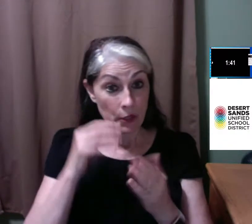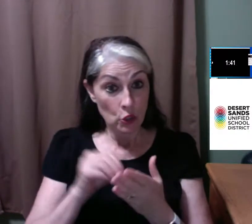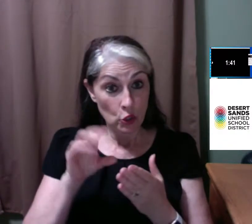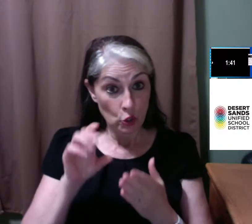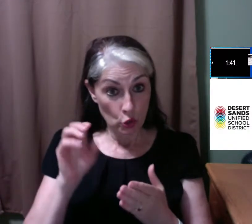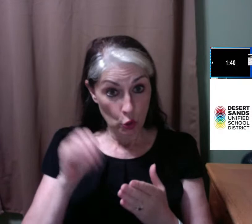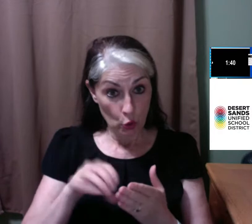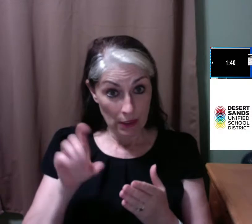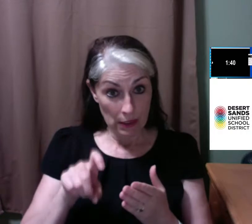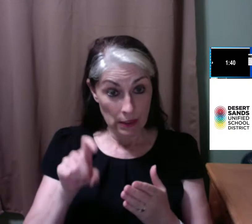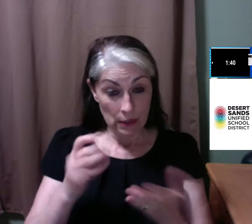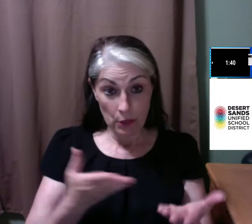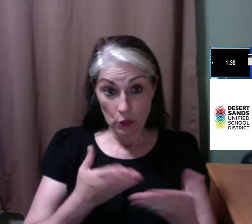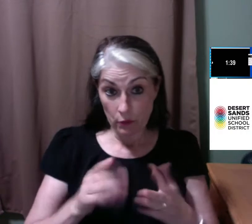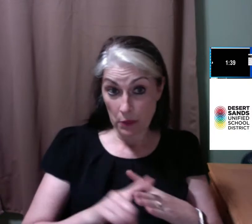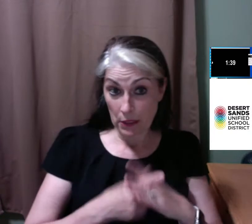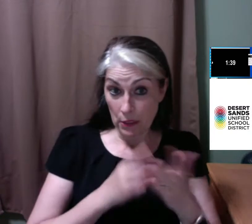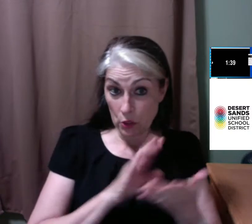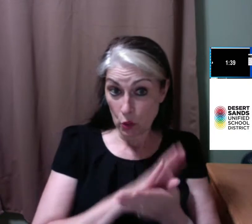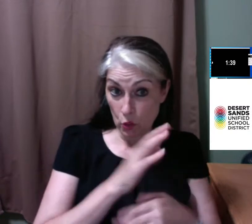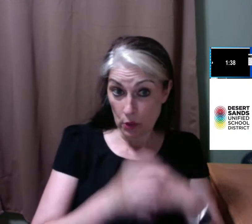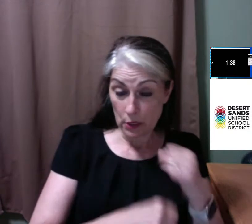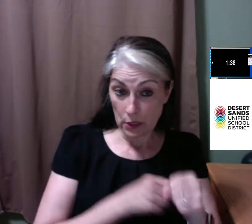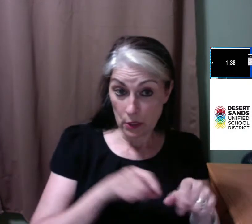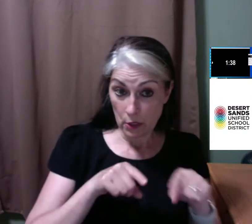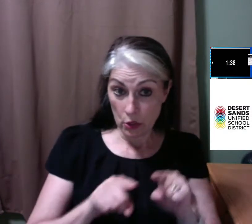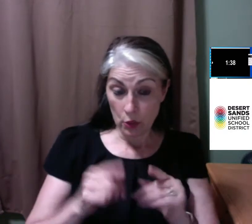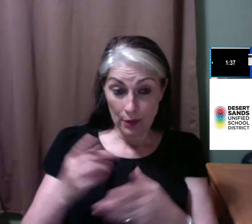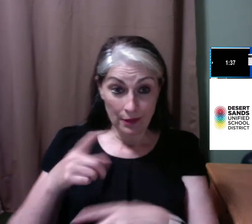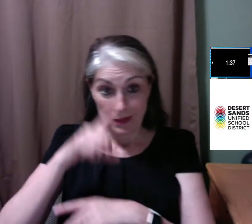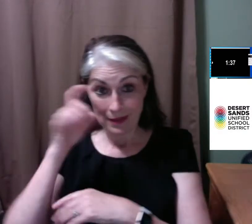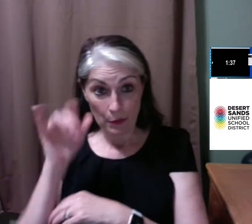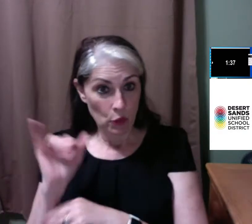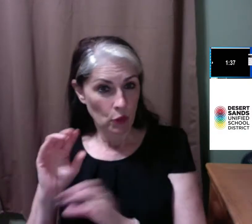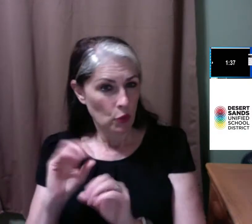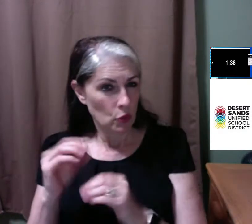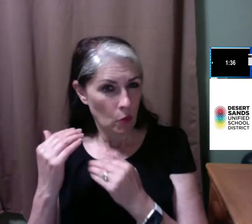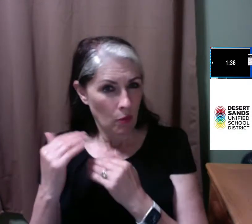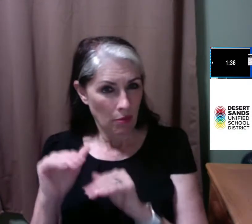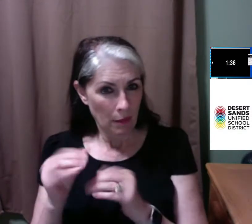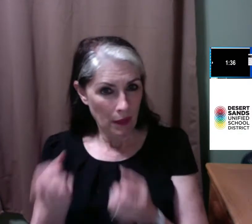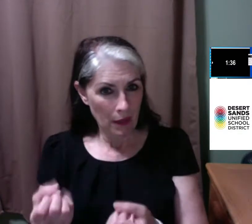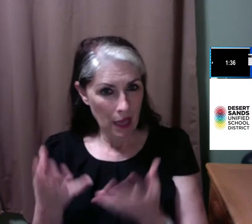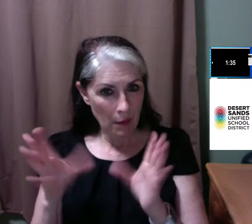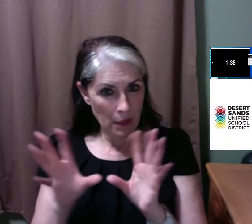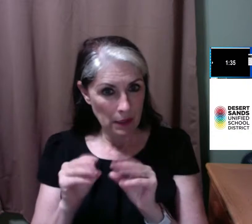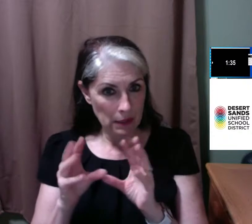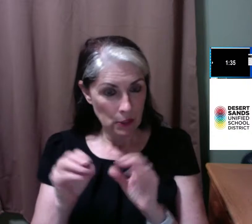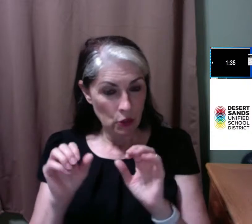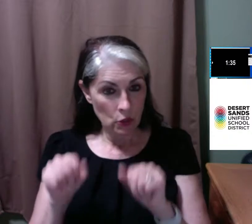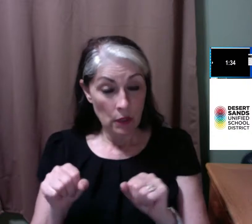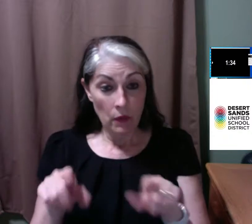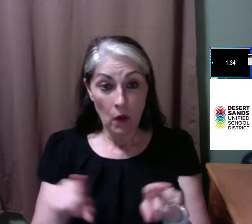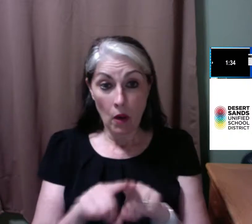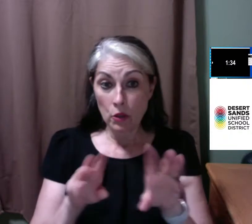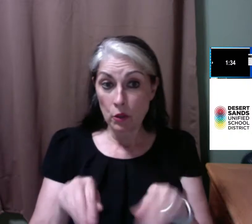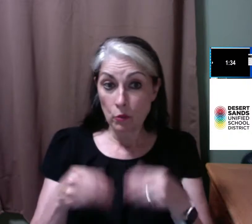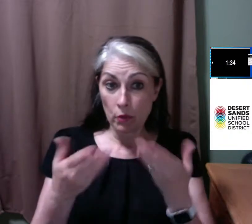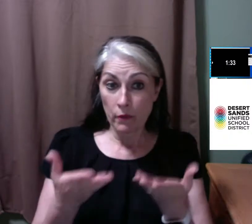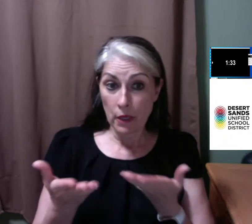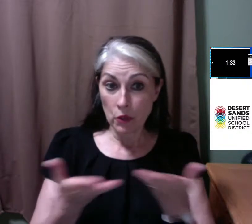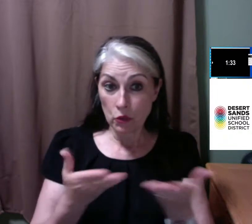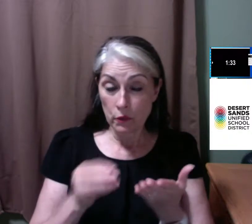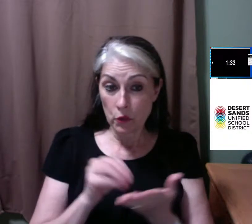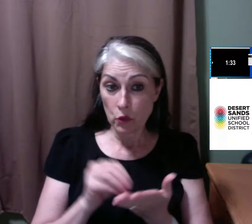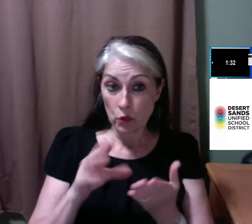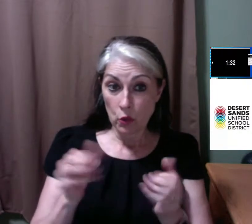serviced from the beginning of the school year throughout the summer, there's no limit to how many sessions they can have. We also provide services to students